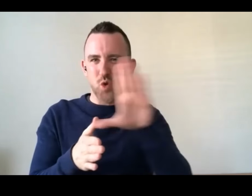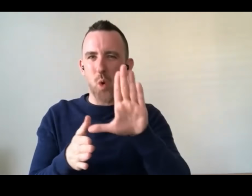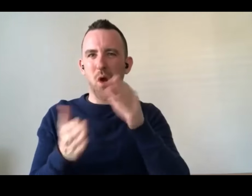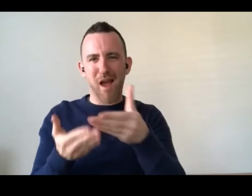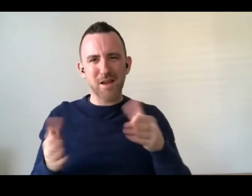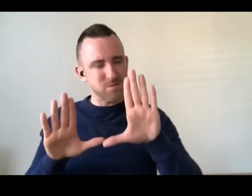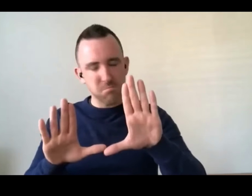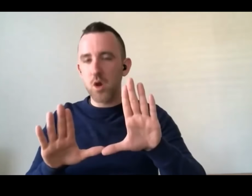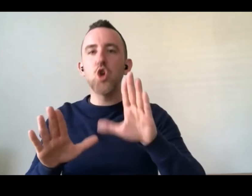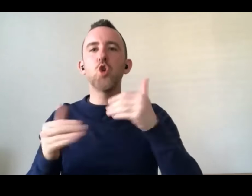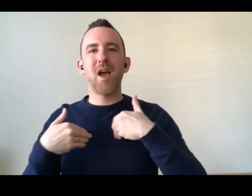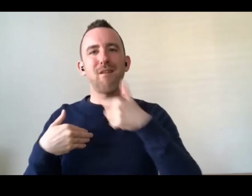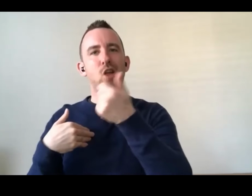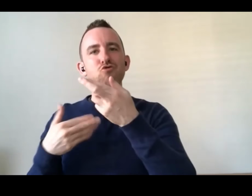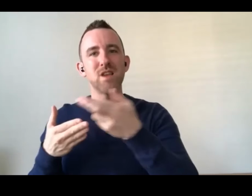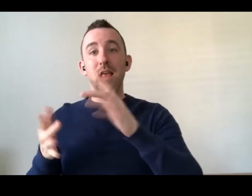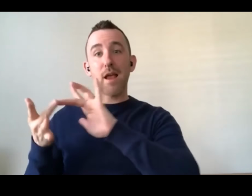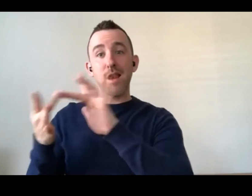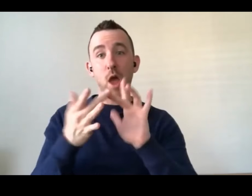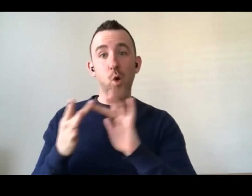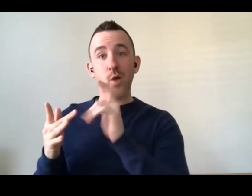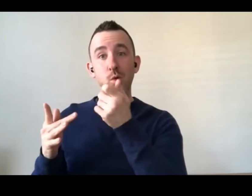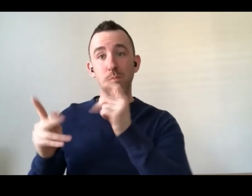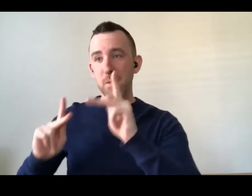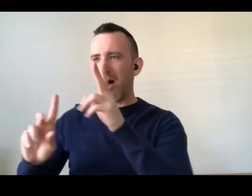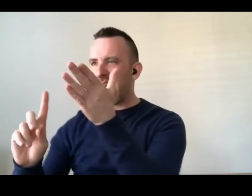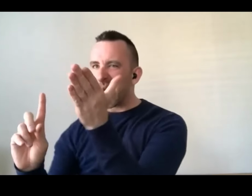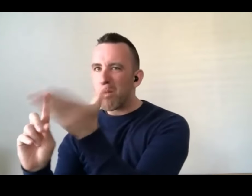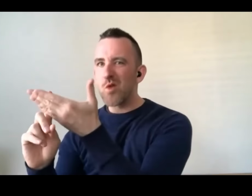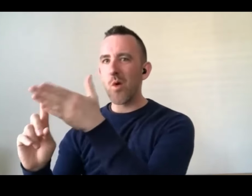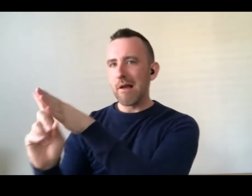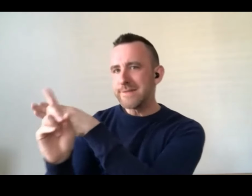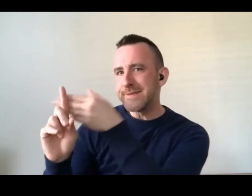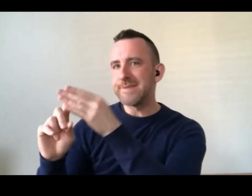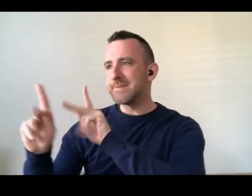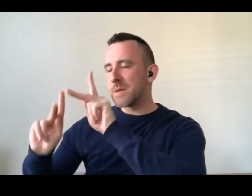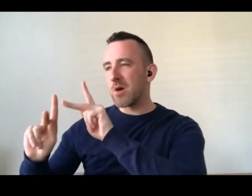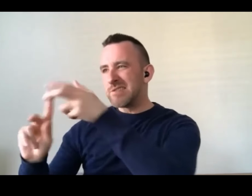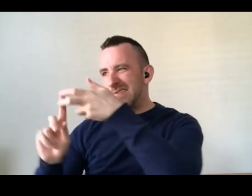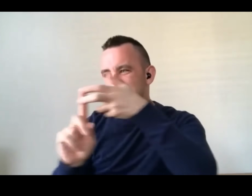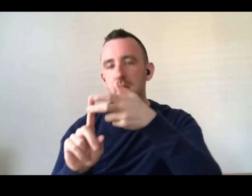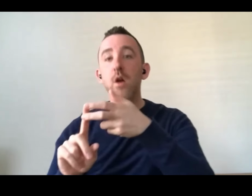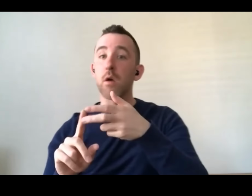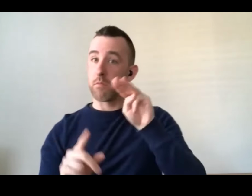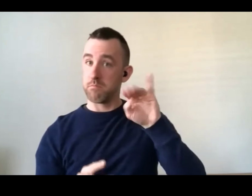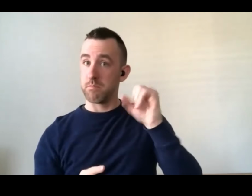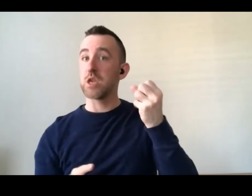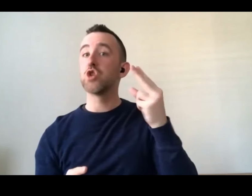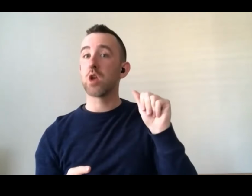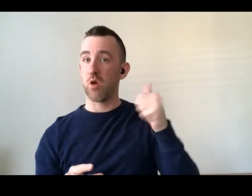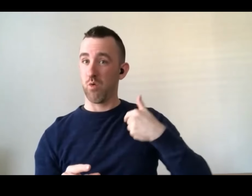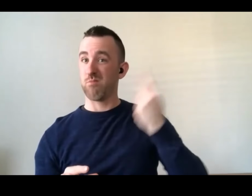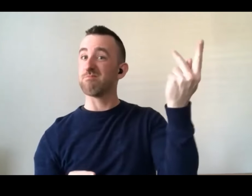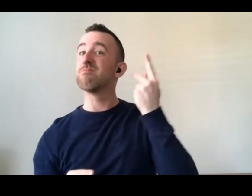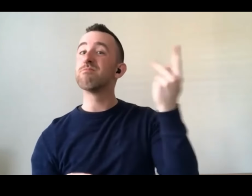you. Networking with people, persuading people to do things. Misha and I have gotten in lots of trouble by persuading people to